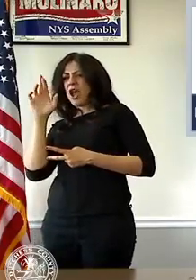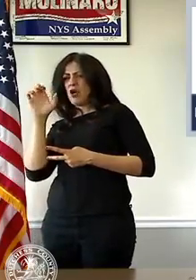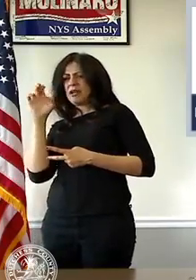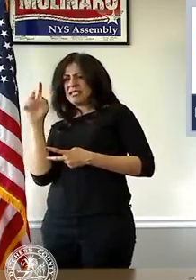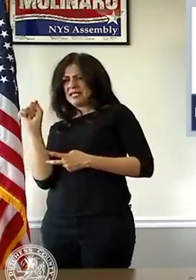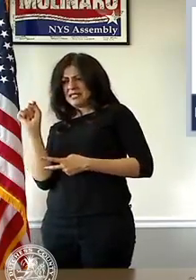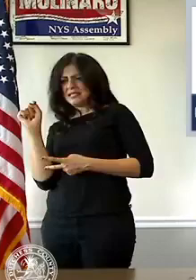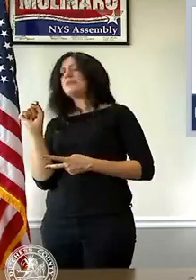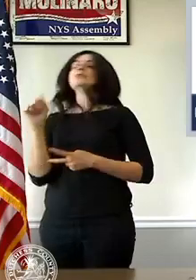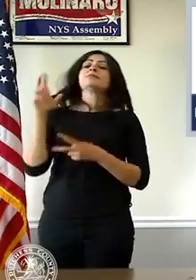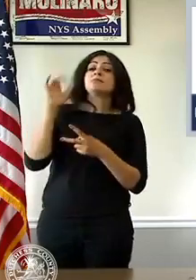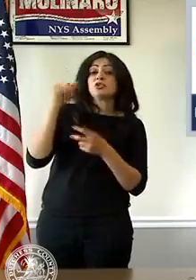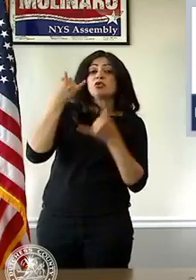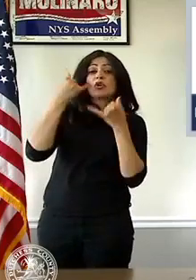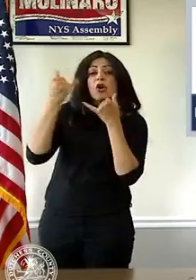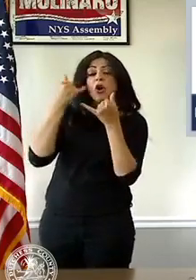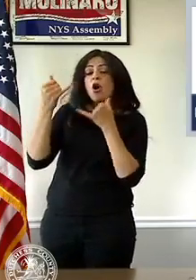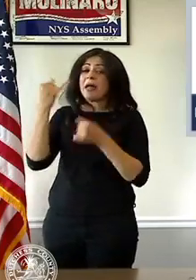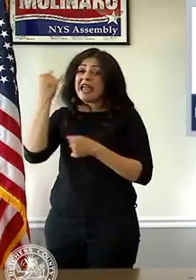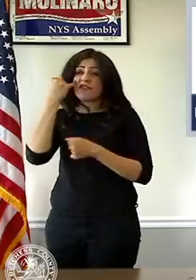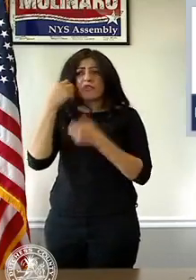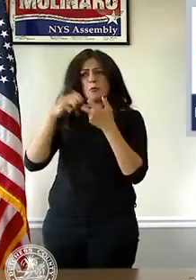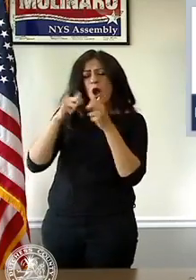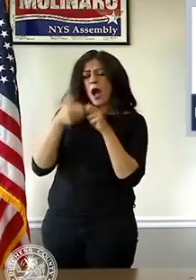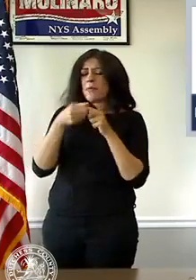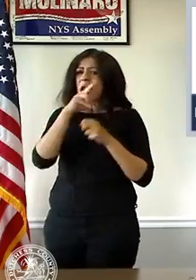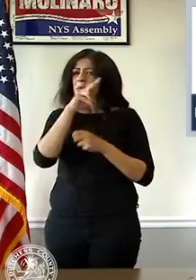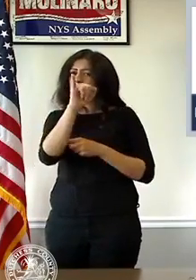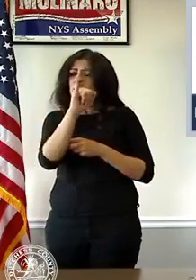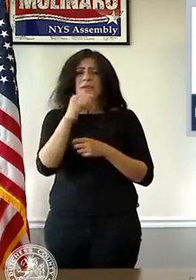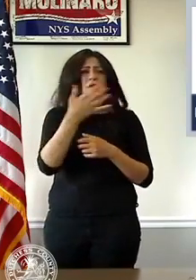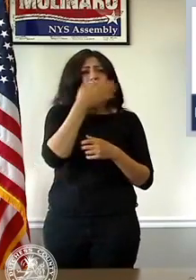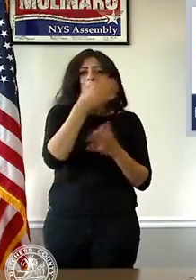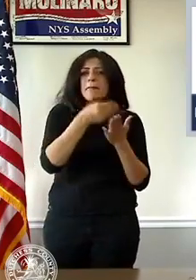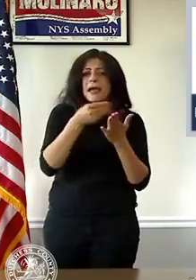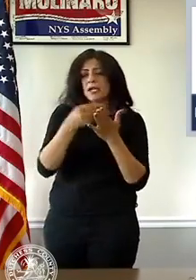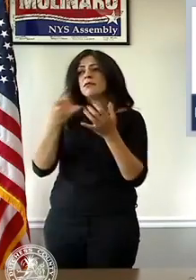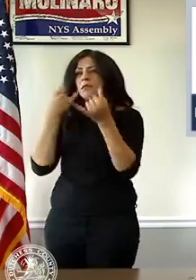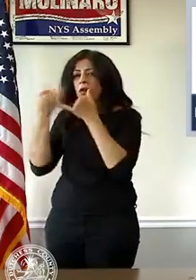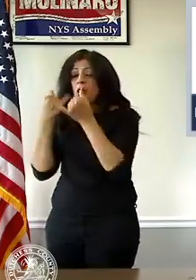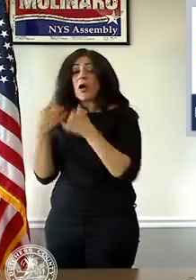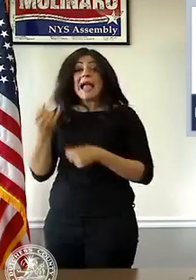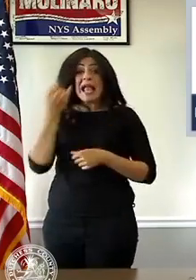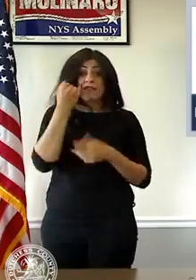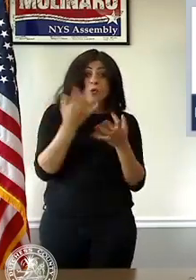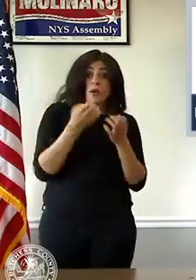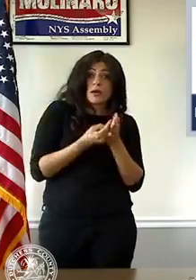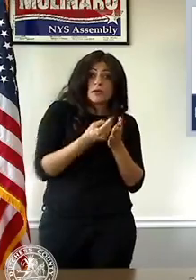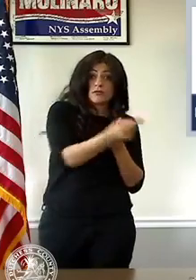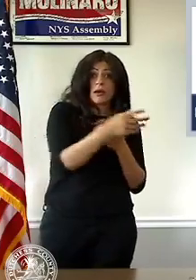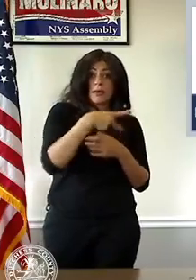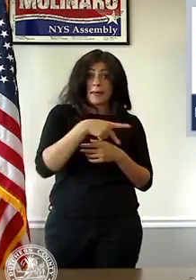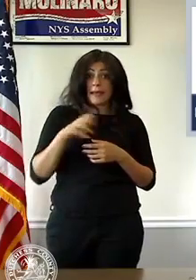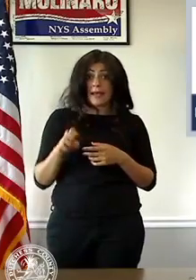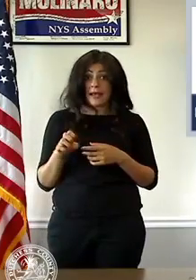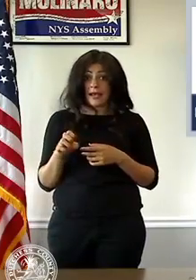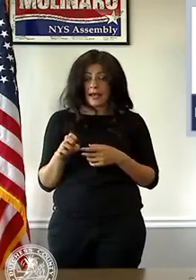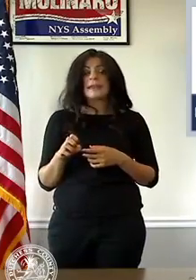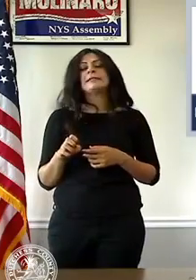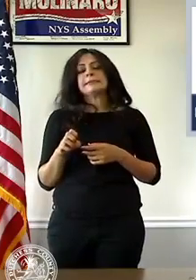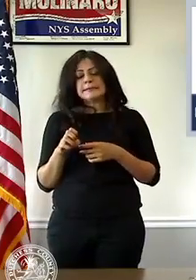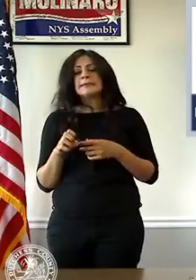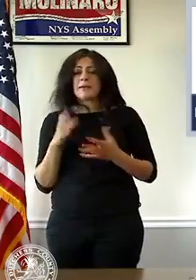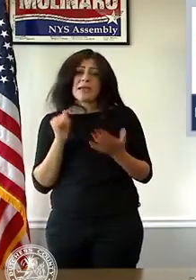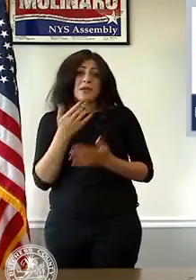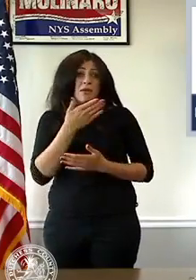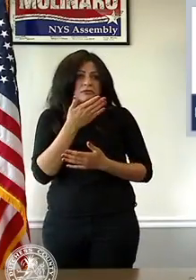Please reach out to them if you're having a problem accessing unemployment insurance. If you are looking to purchase PPE, I understand you might not have